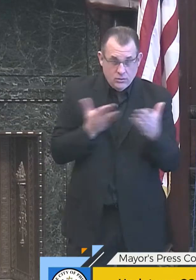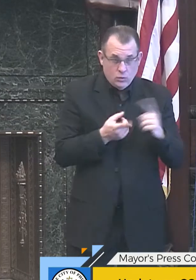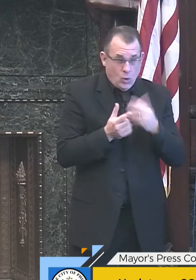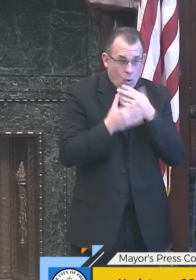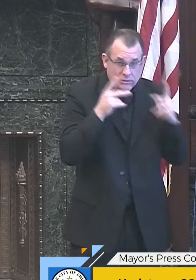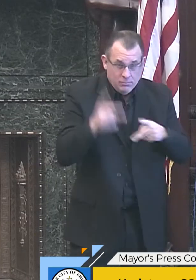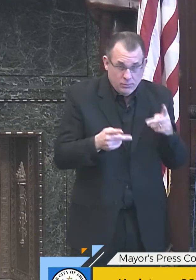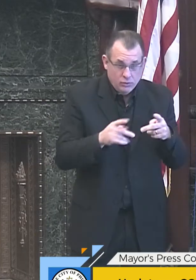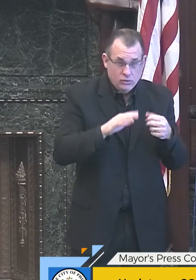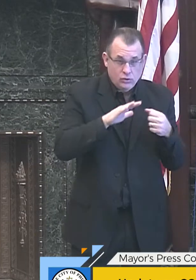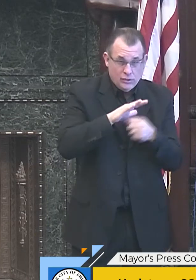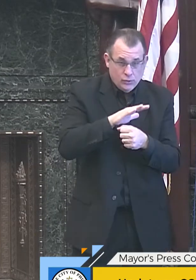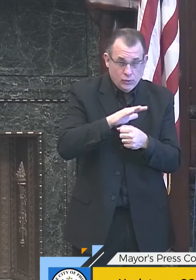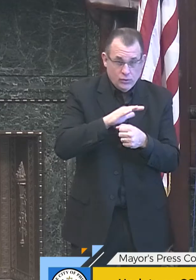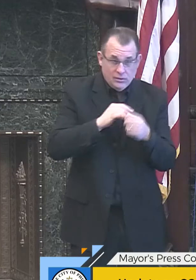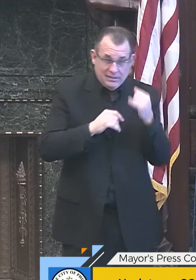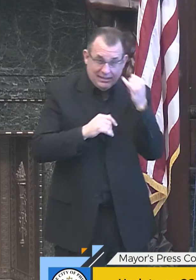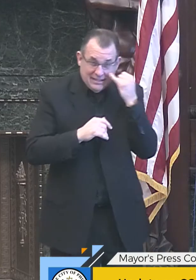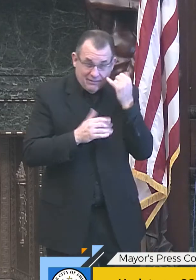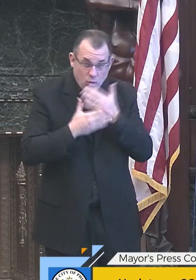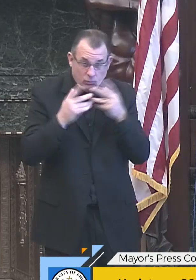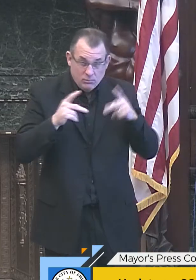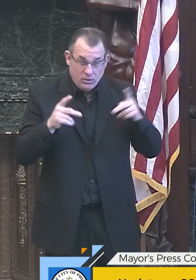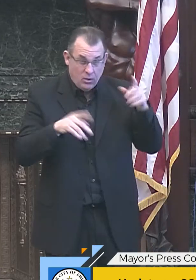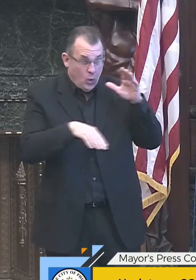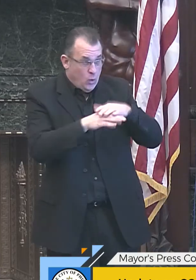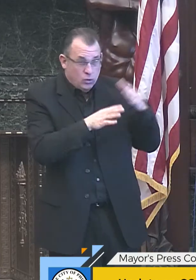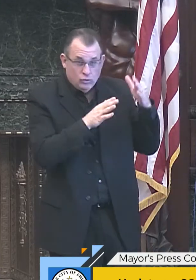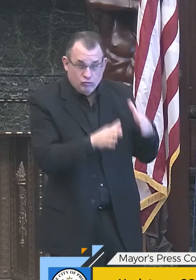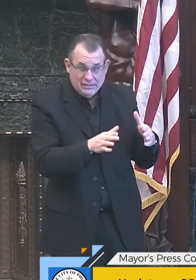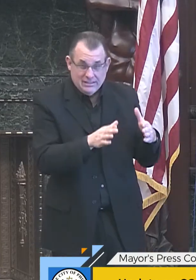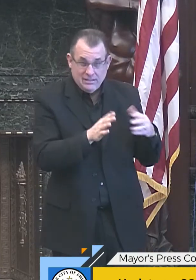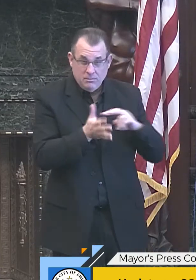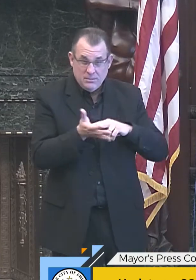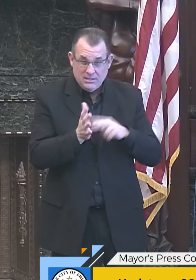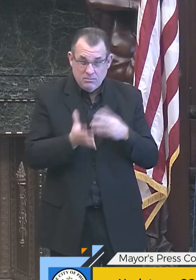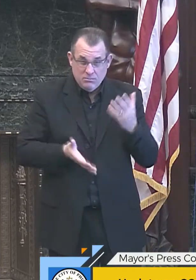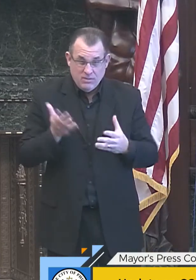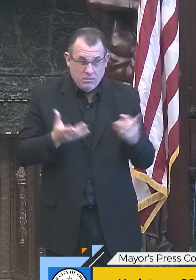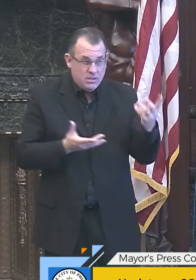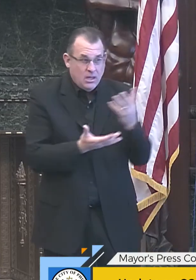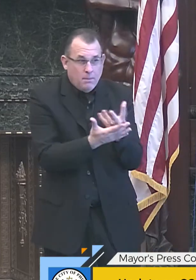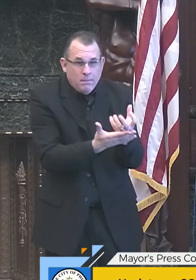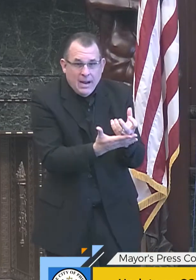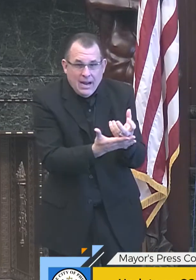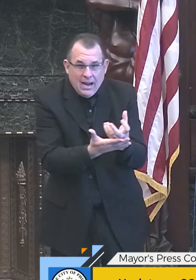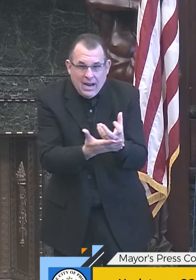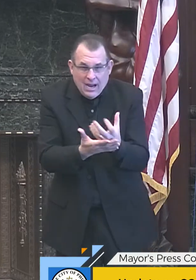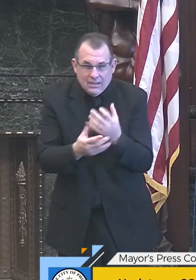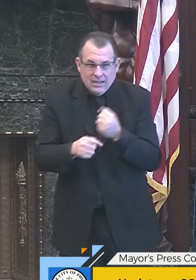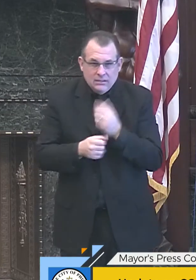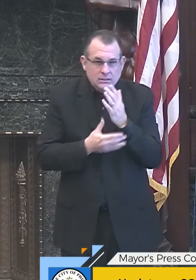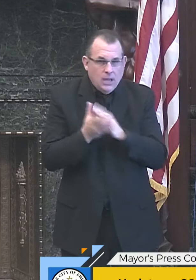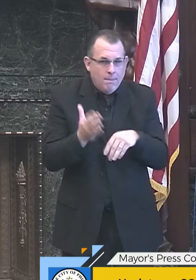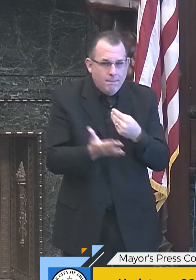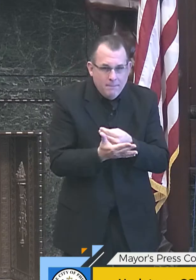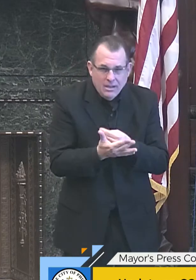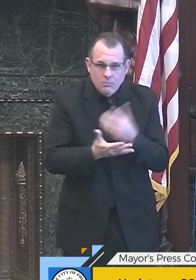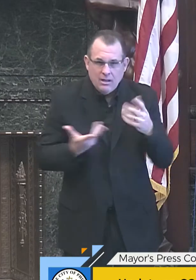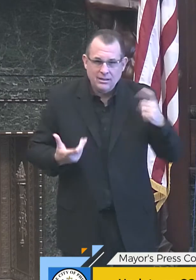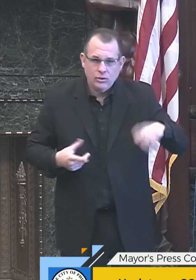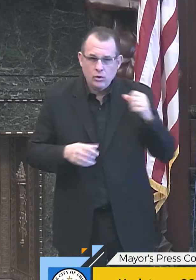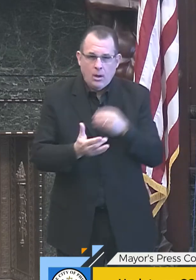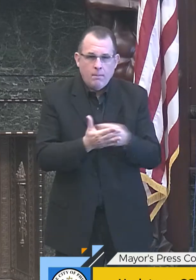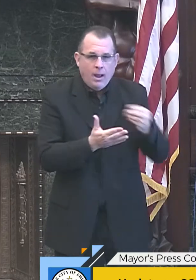if homeless people are on the streets, they might be panhandling, getting a few dollars here and there where they could perhaps buy some